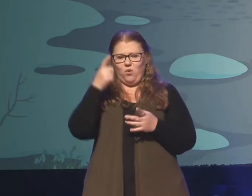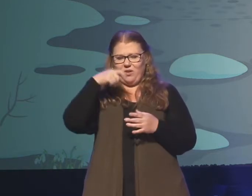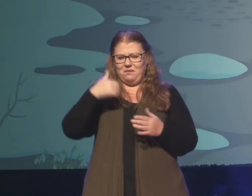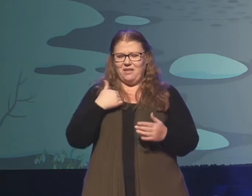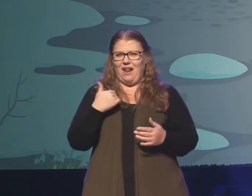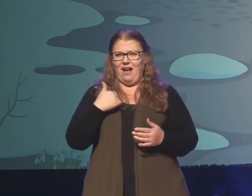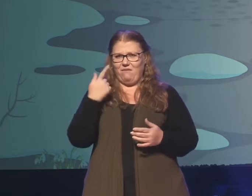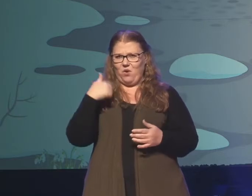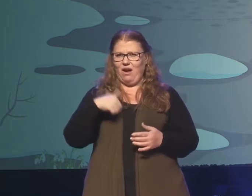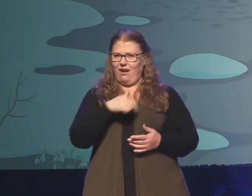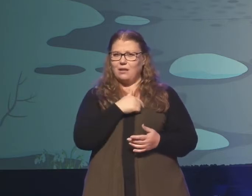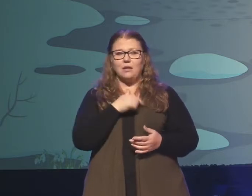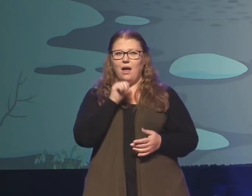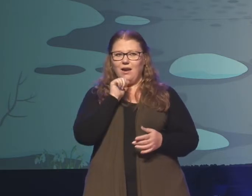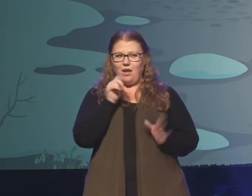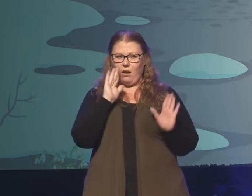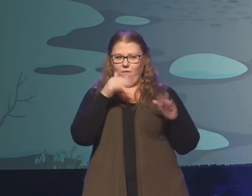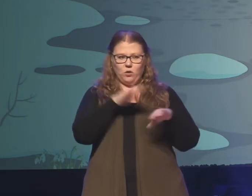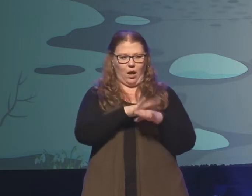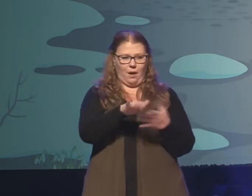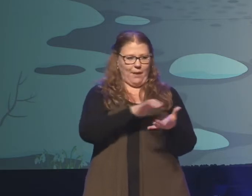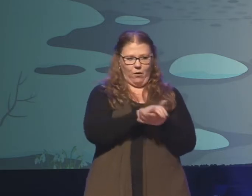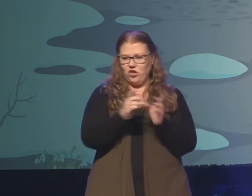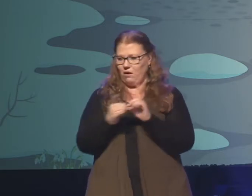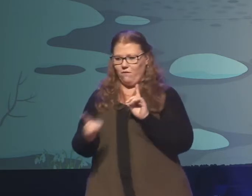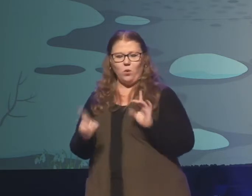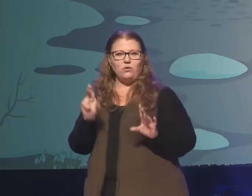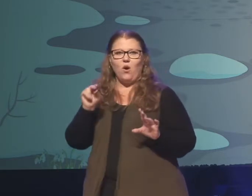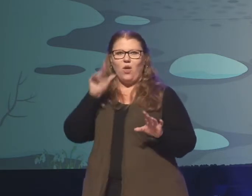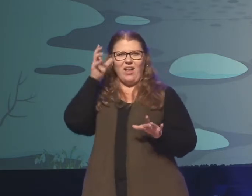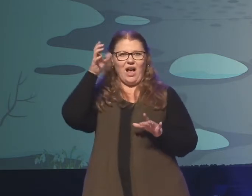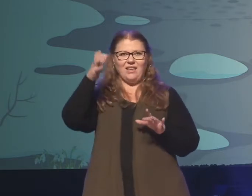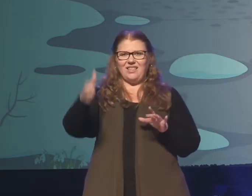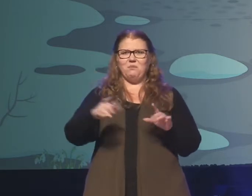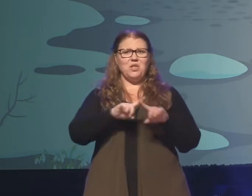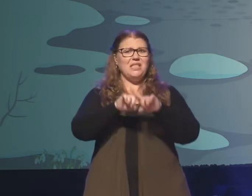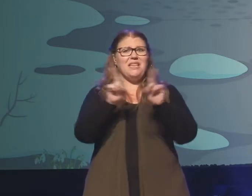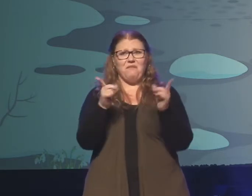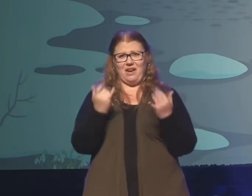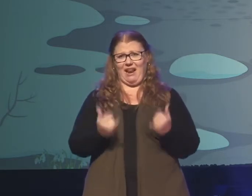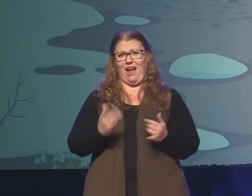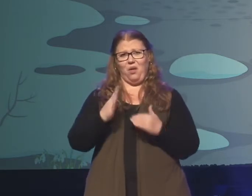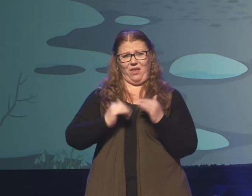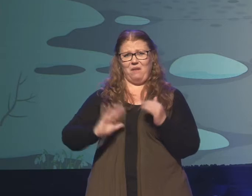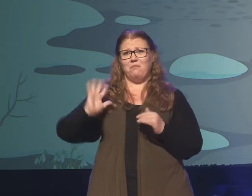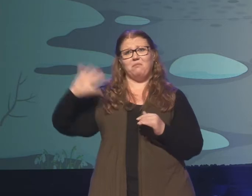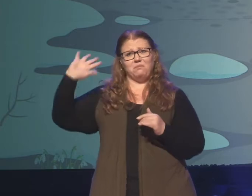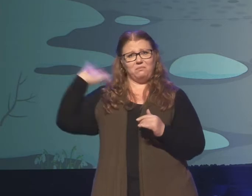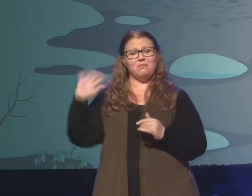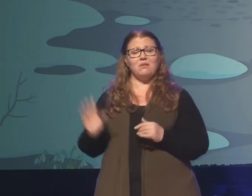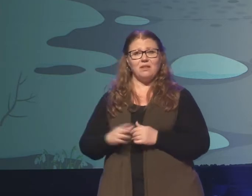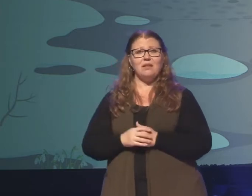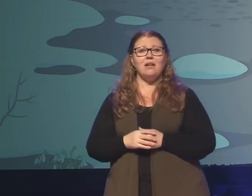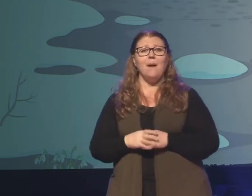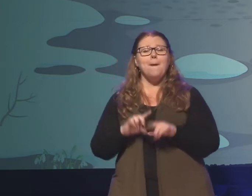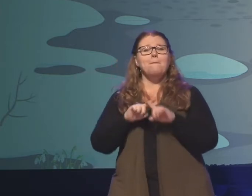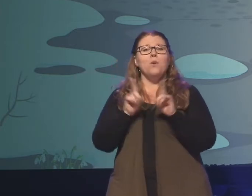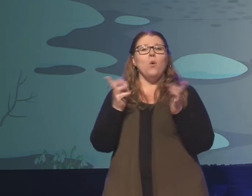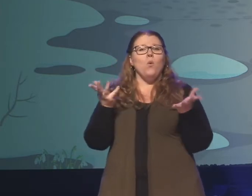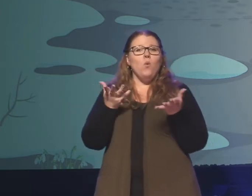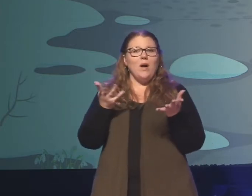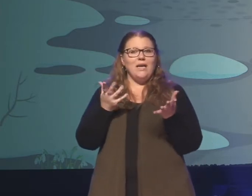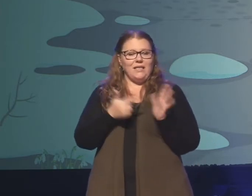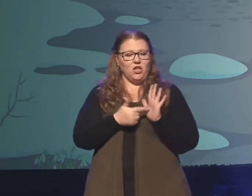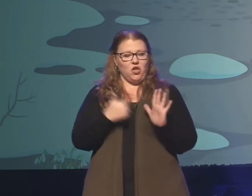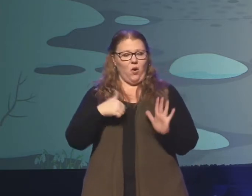us? Not just around marriage and divorce, because those concepts are so different now than what they were in antiquity. But what does it tell